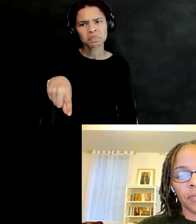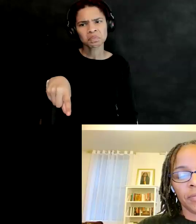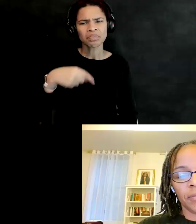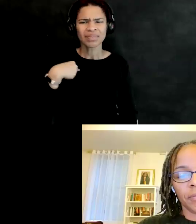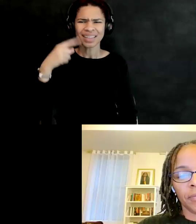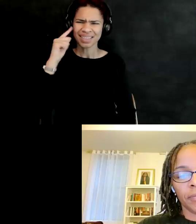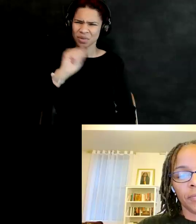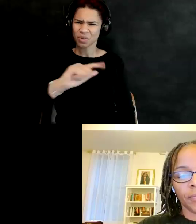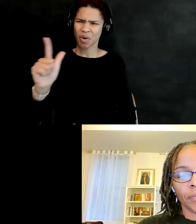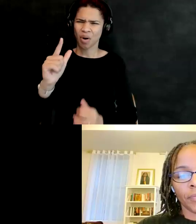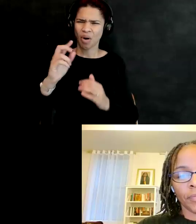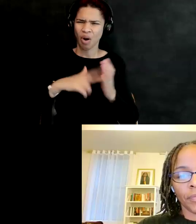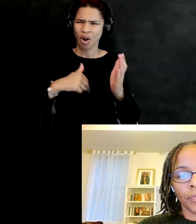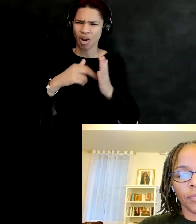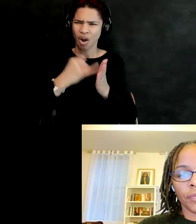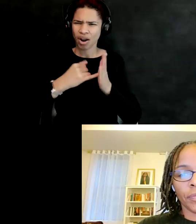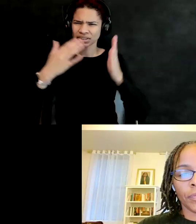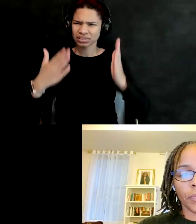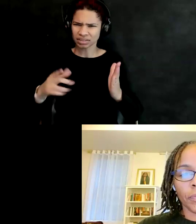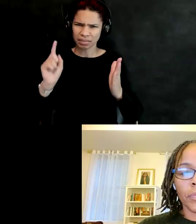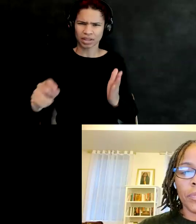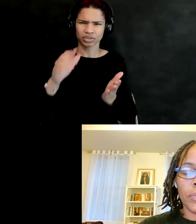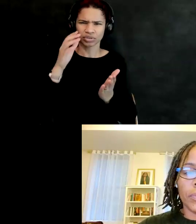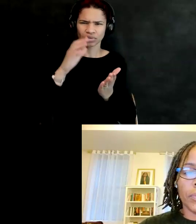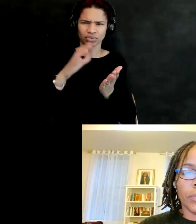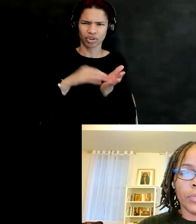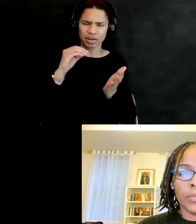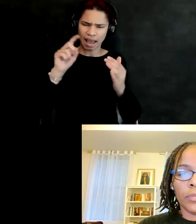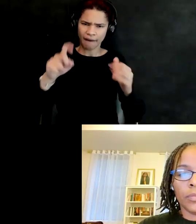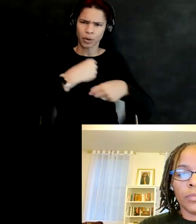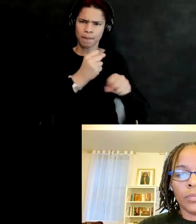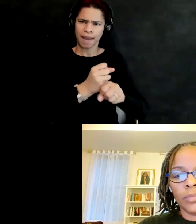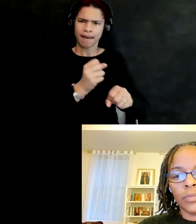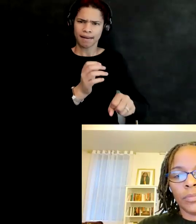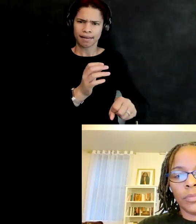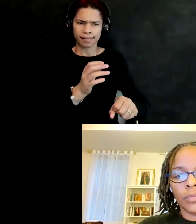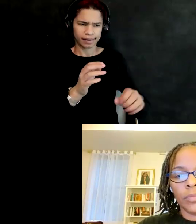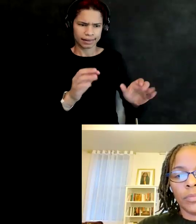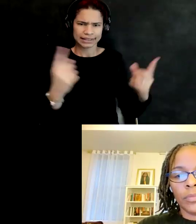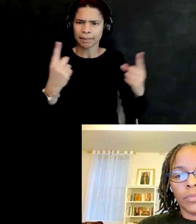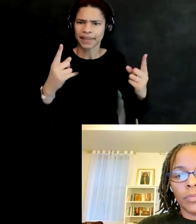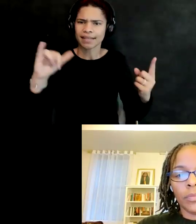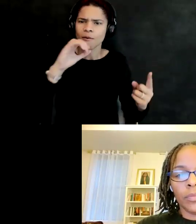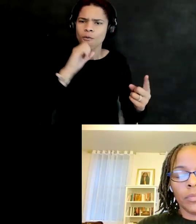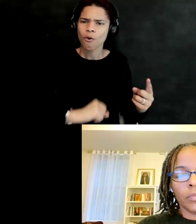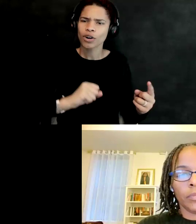think that's what every artist has got to learn, is to compose like the old masters did with their music. And in paintings, they did the same